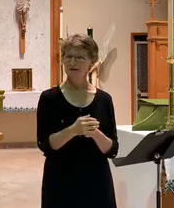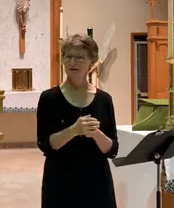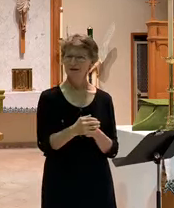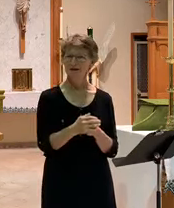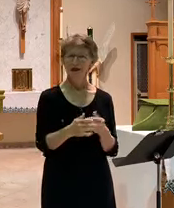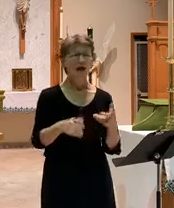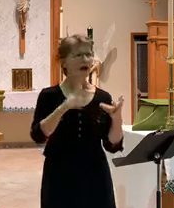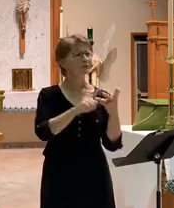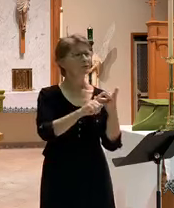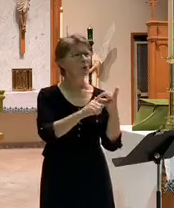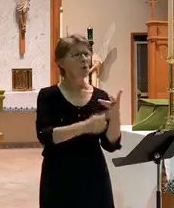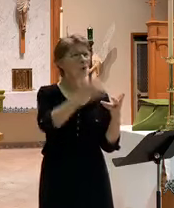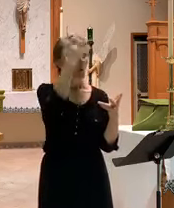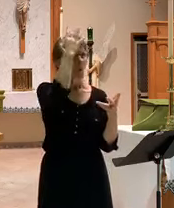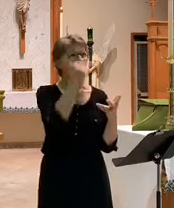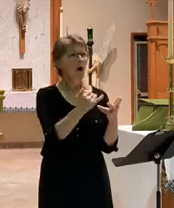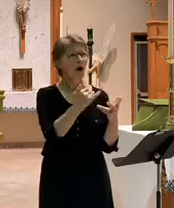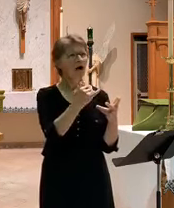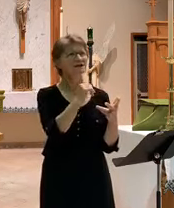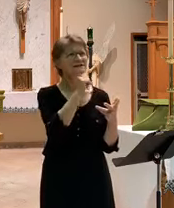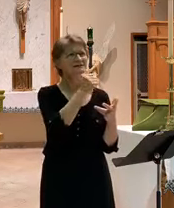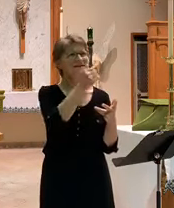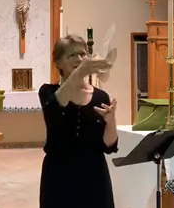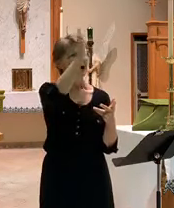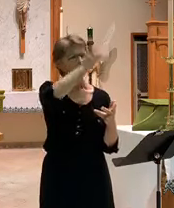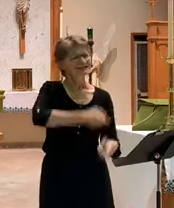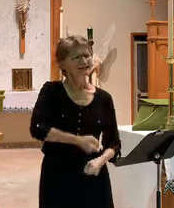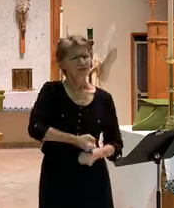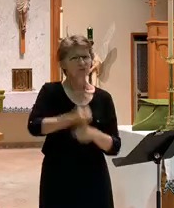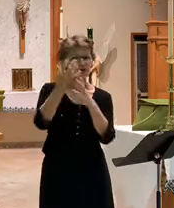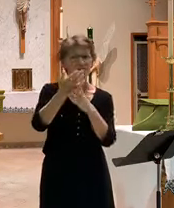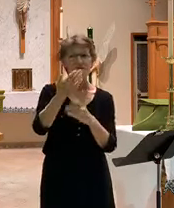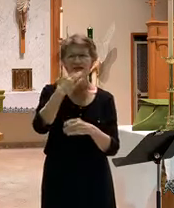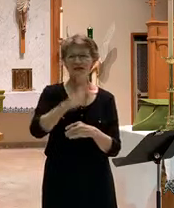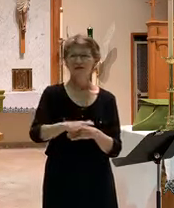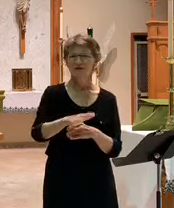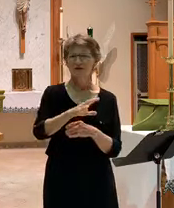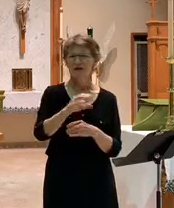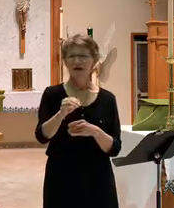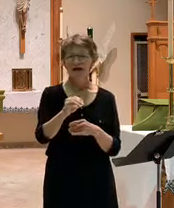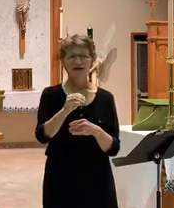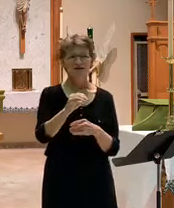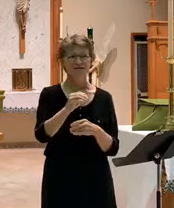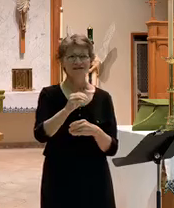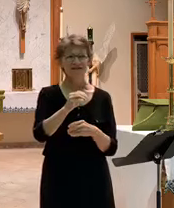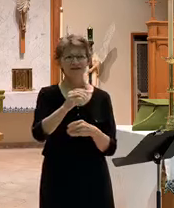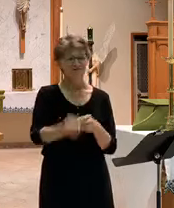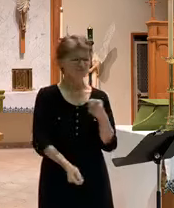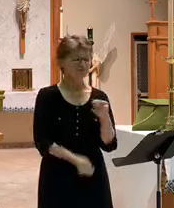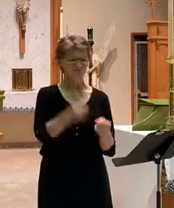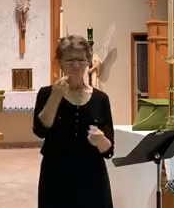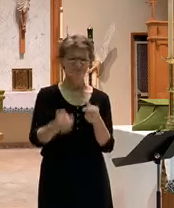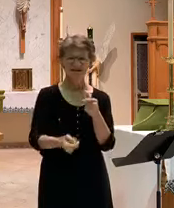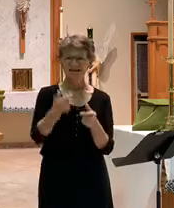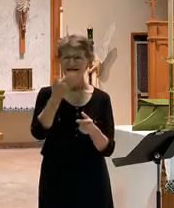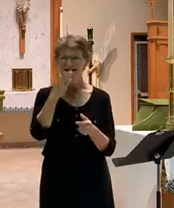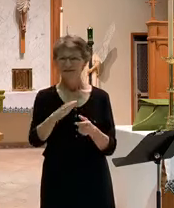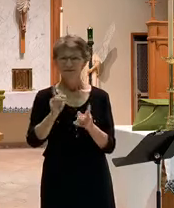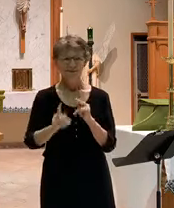And why doesn't God just get rid of the evil? Why doesn't he just get rid of the evildoers, or just uproot the weed and be done